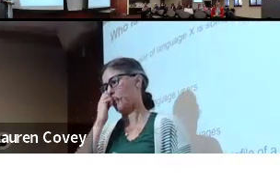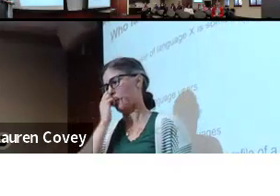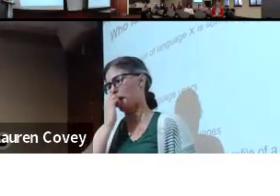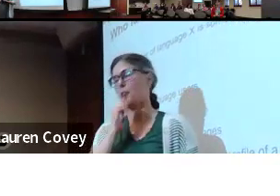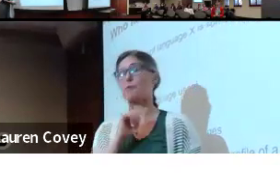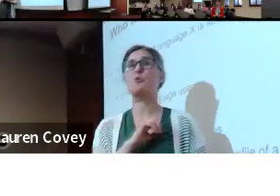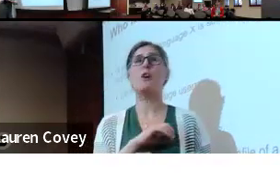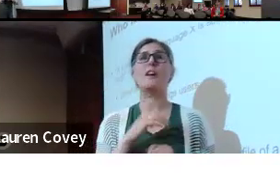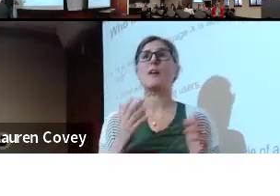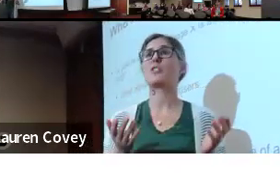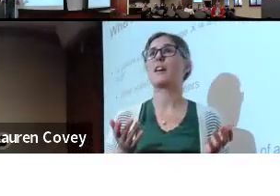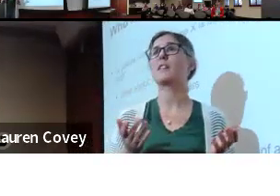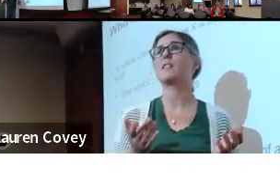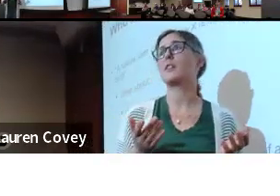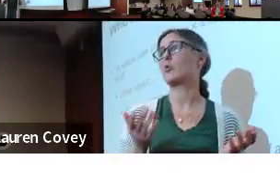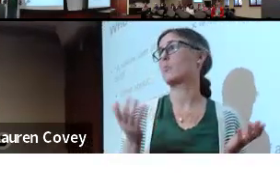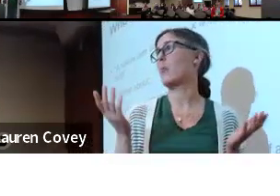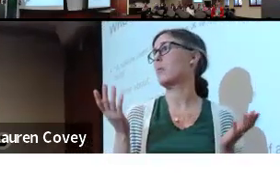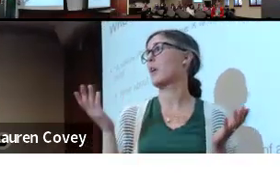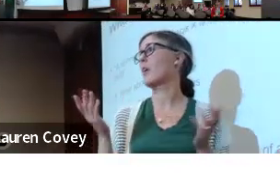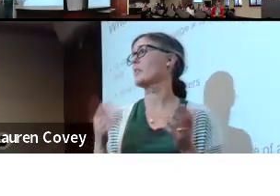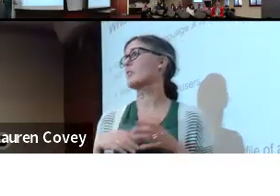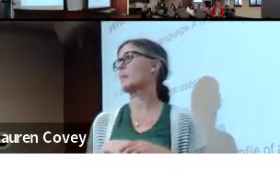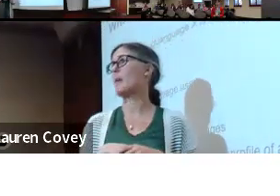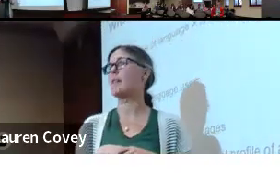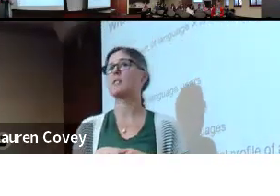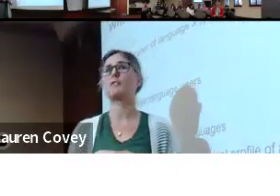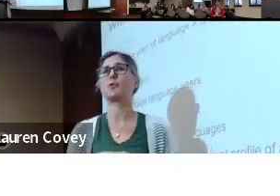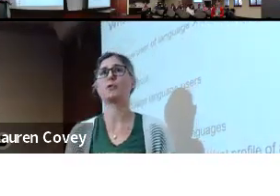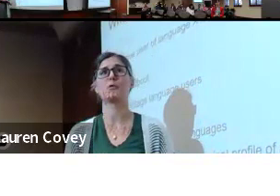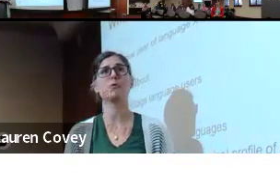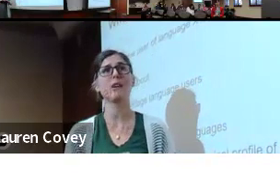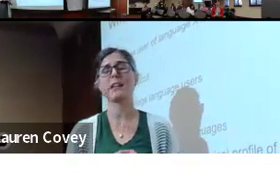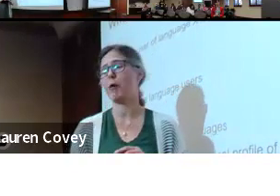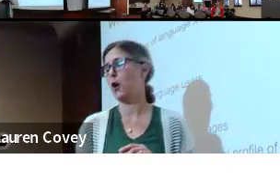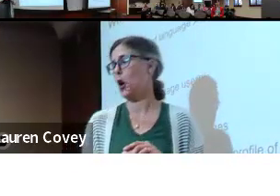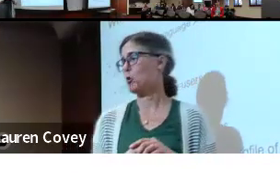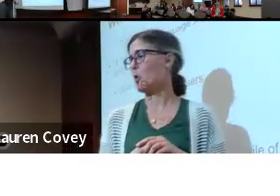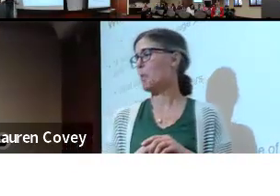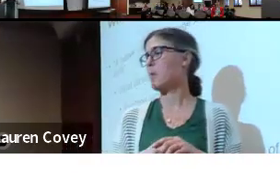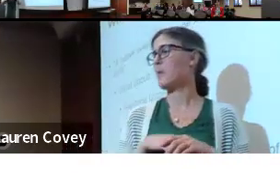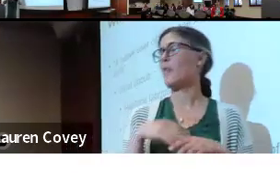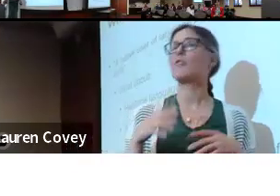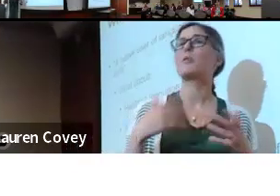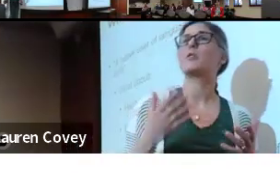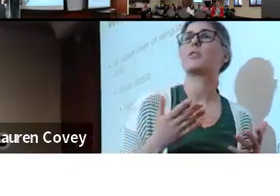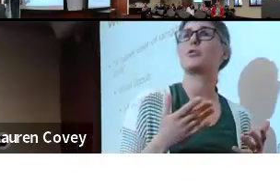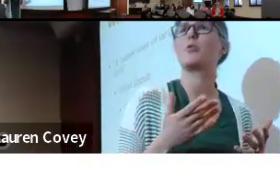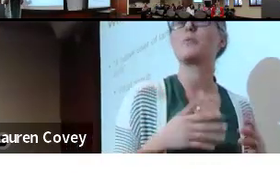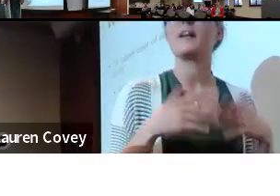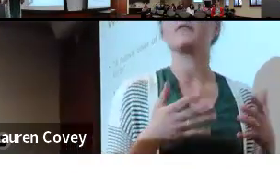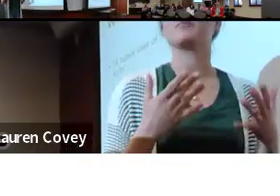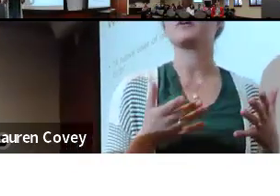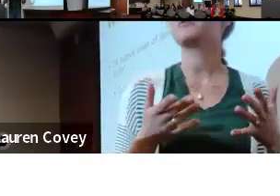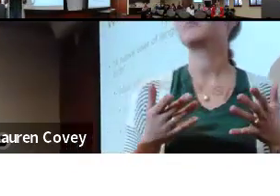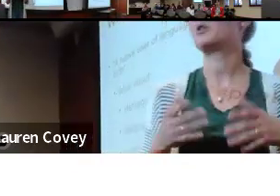So if you are a language scientist, and you probably are in some capacity if you're in this room right now, you're probably very familiar with the